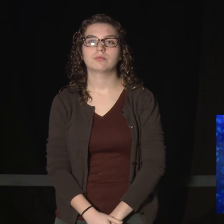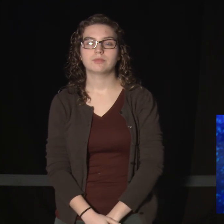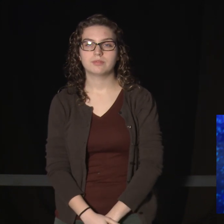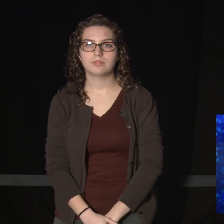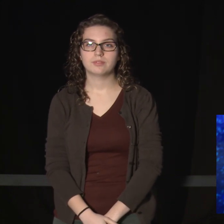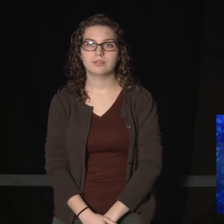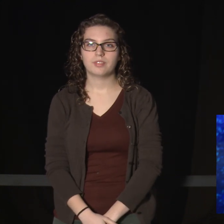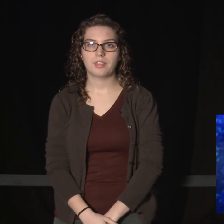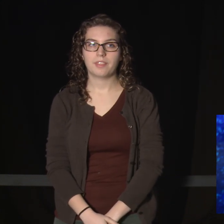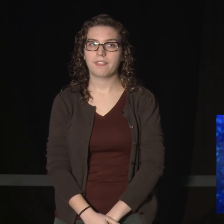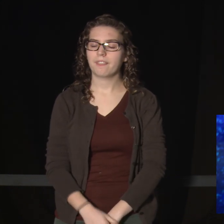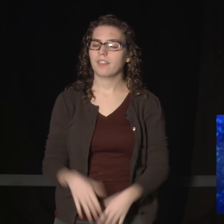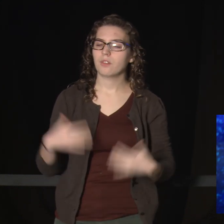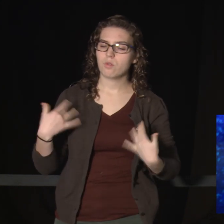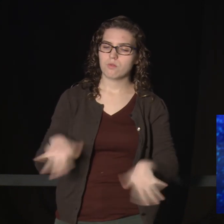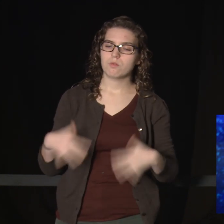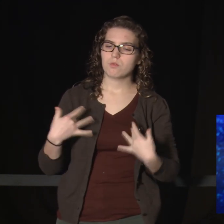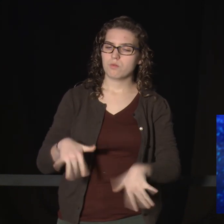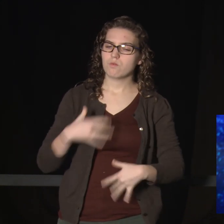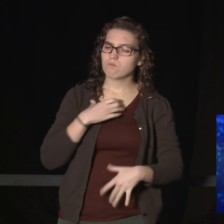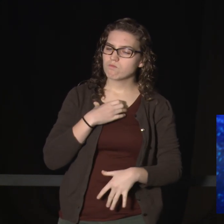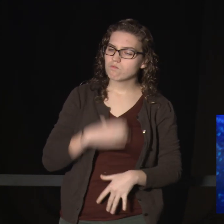Oh, church, that we would learn this.